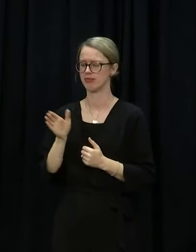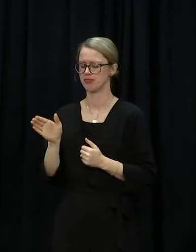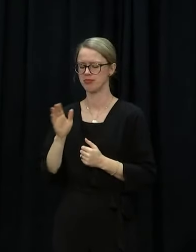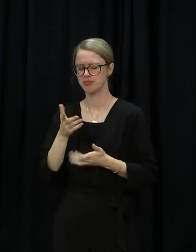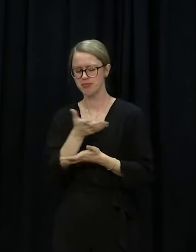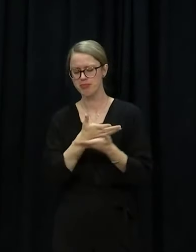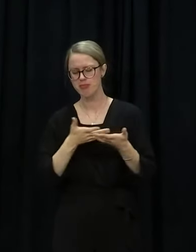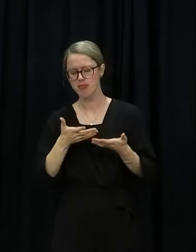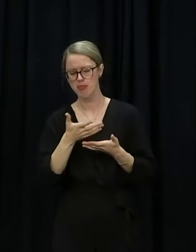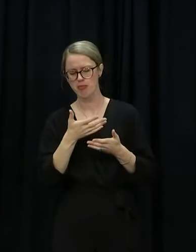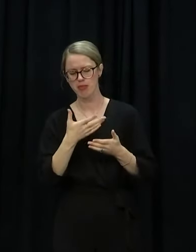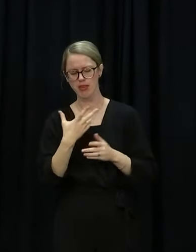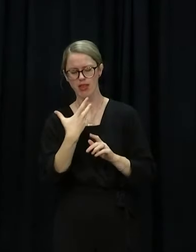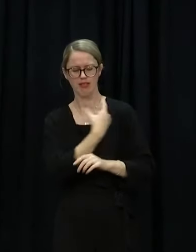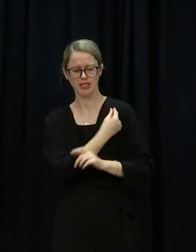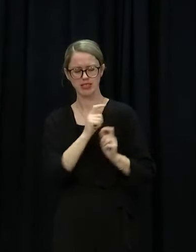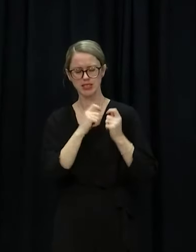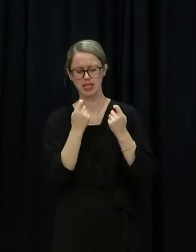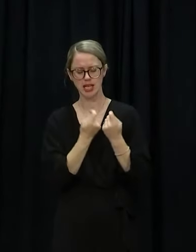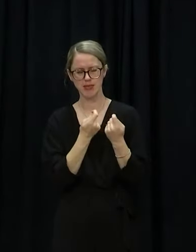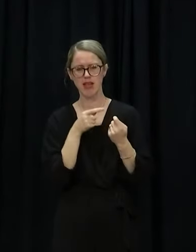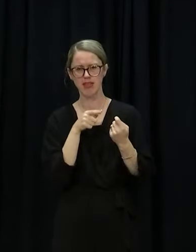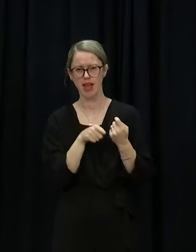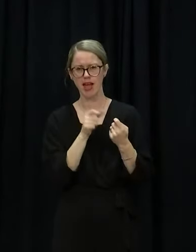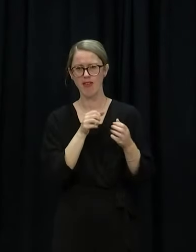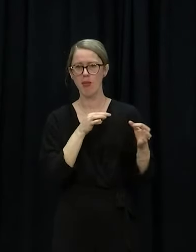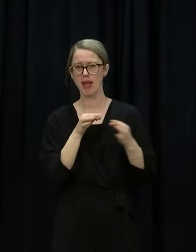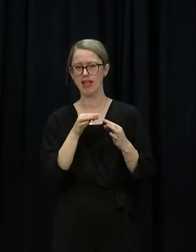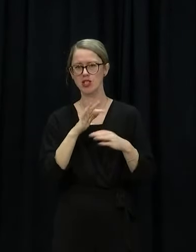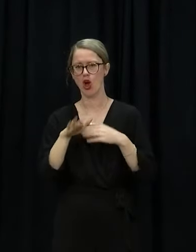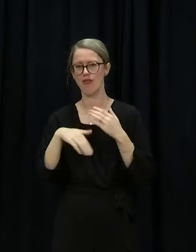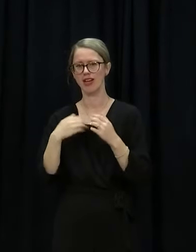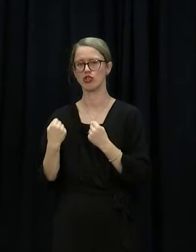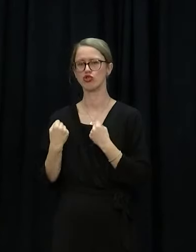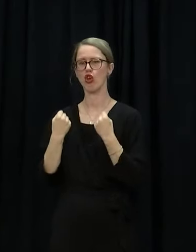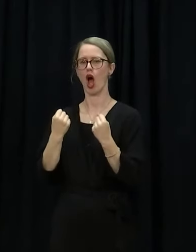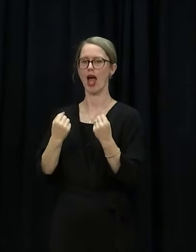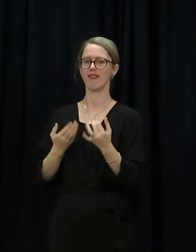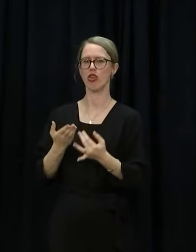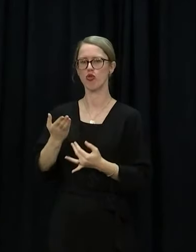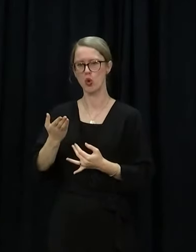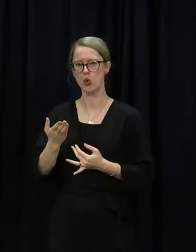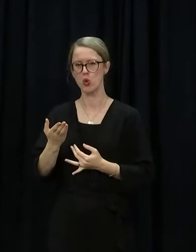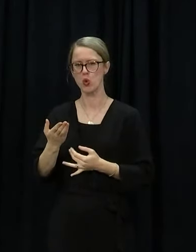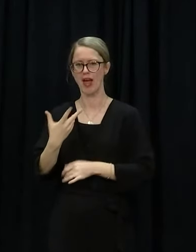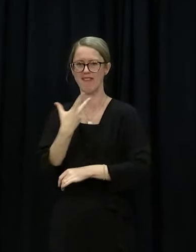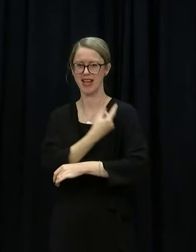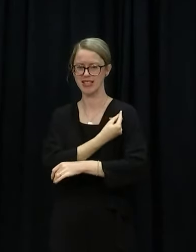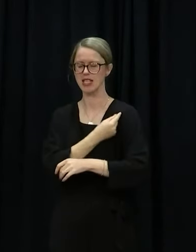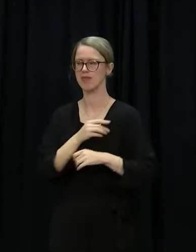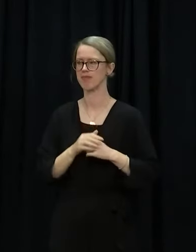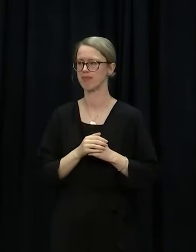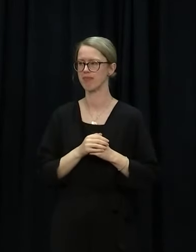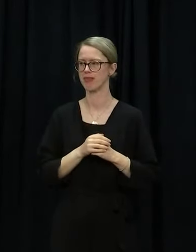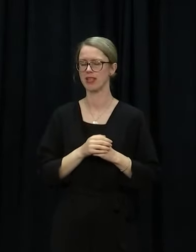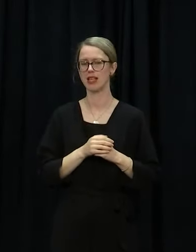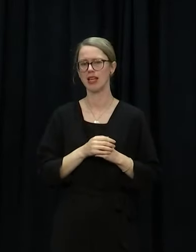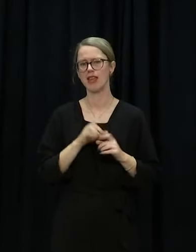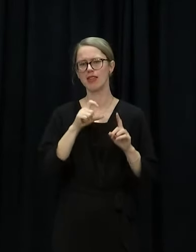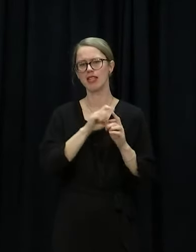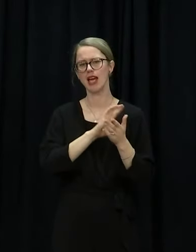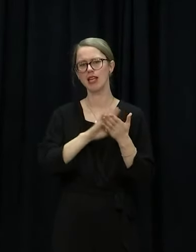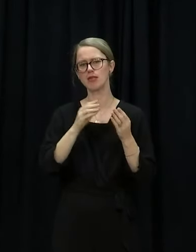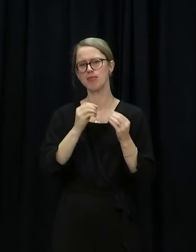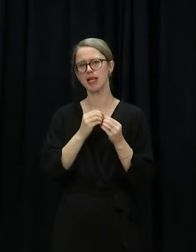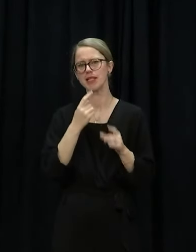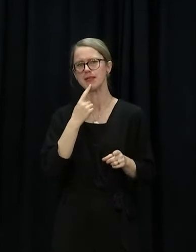about plans that in some cases were already in existence around drive-through vaccination centres. In some cases, our DHBs actually identify that